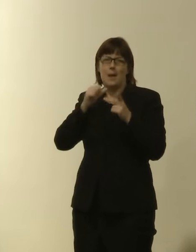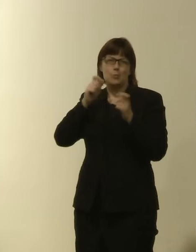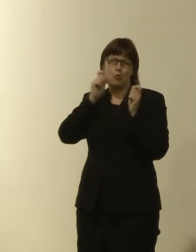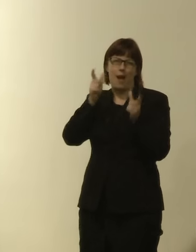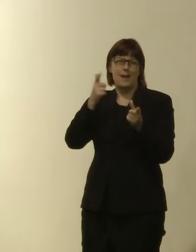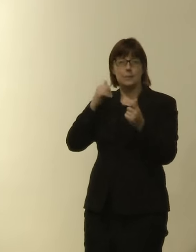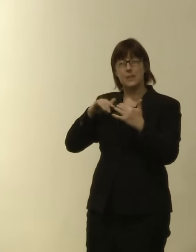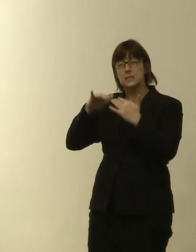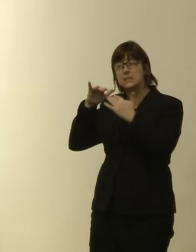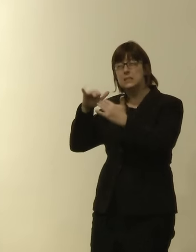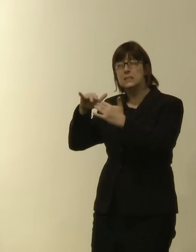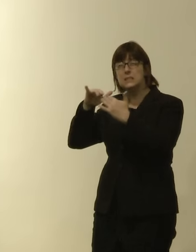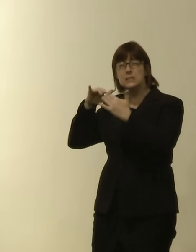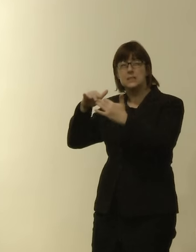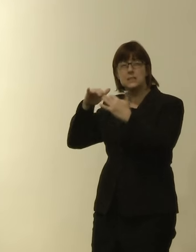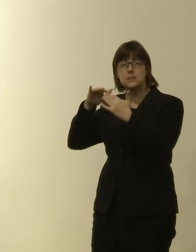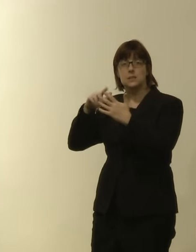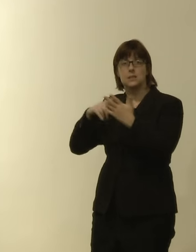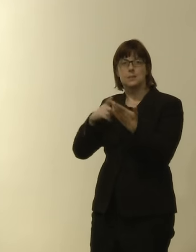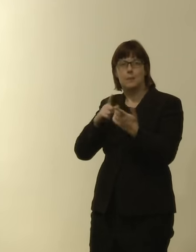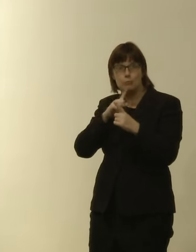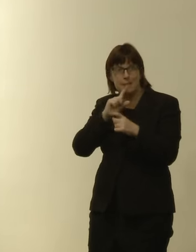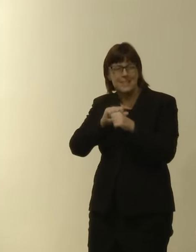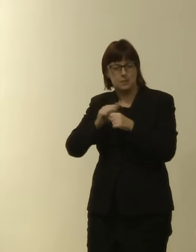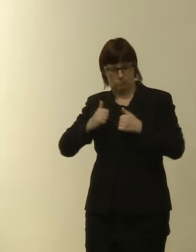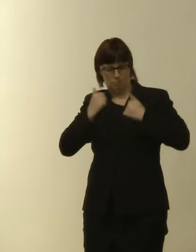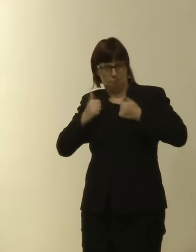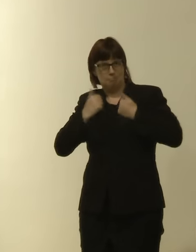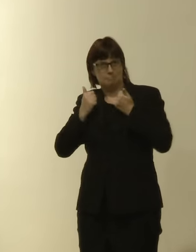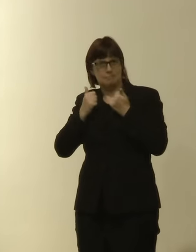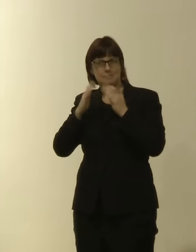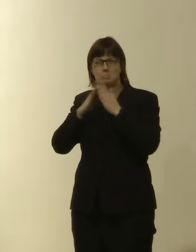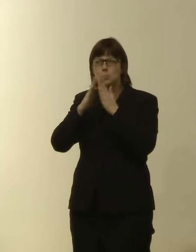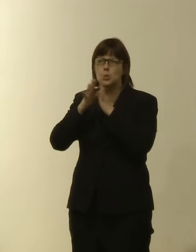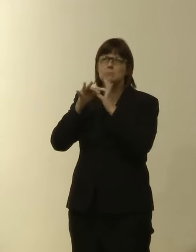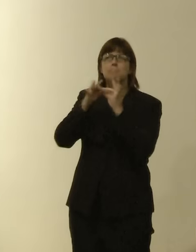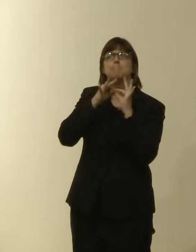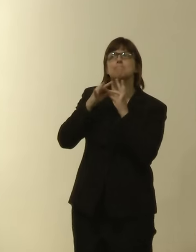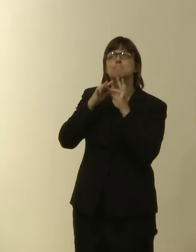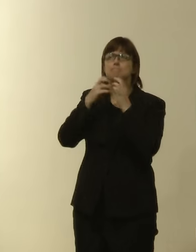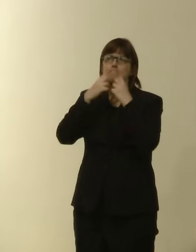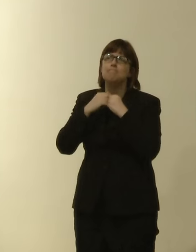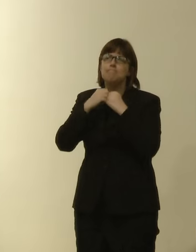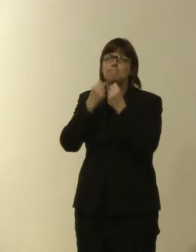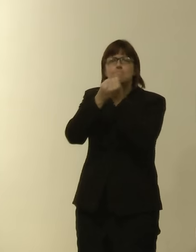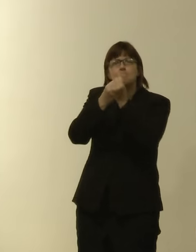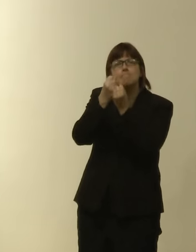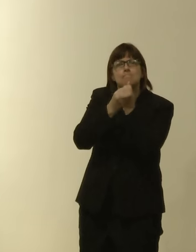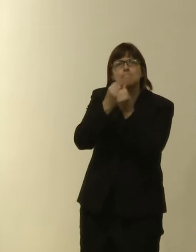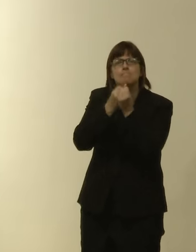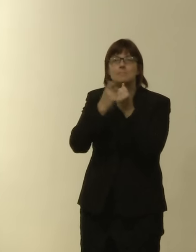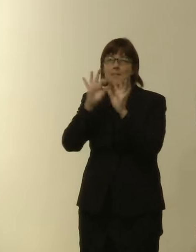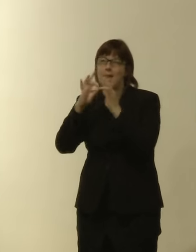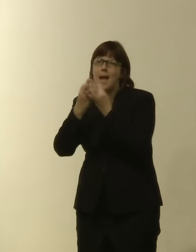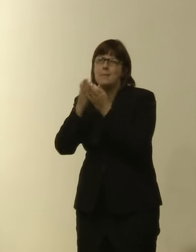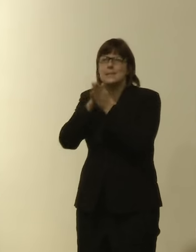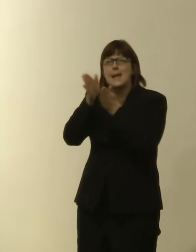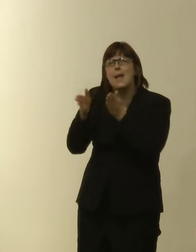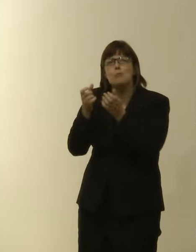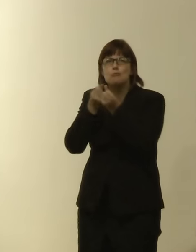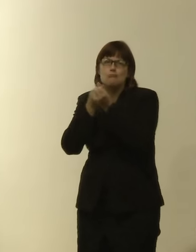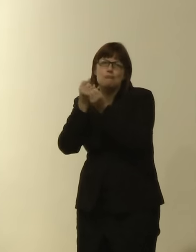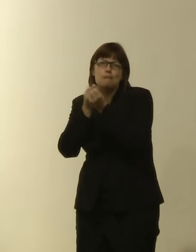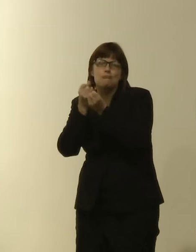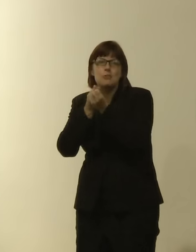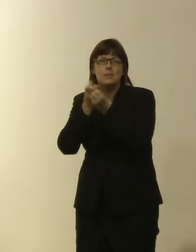surprised, but you didn't see that. You saw communities hanging together, families hanging together, neighbors, you know,